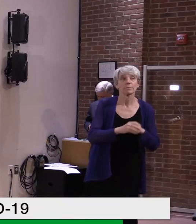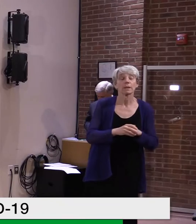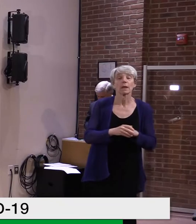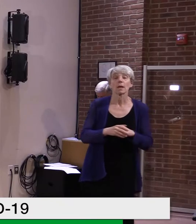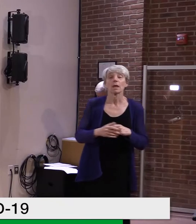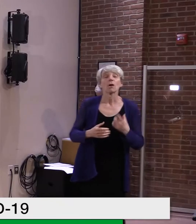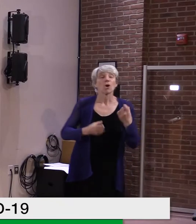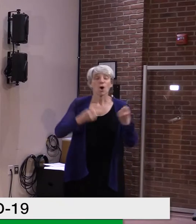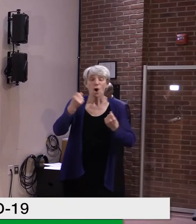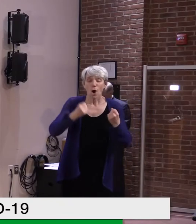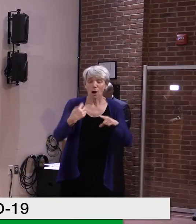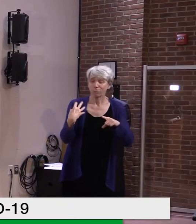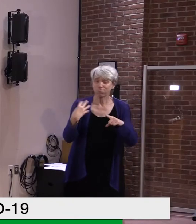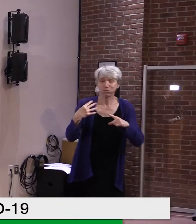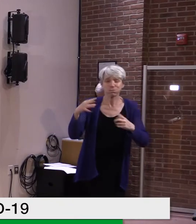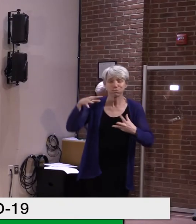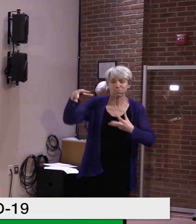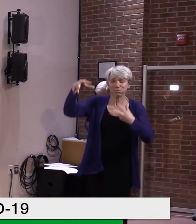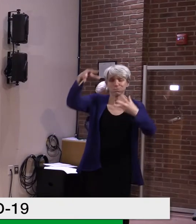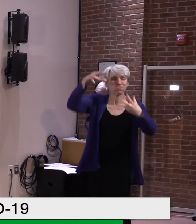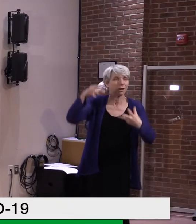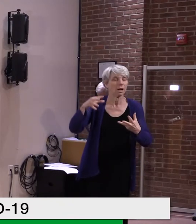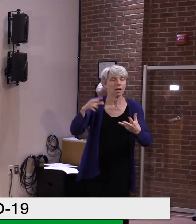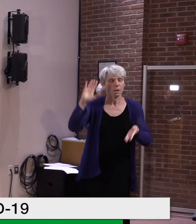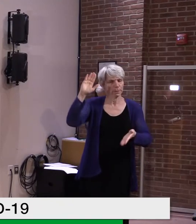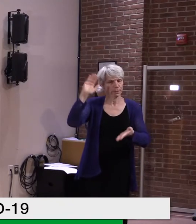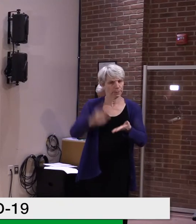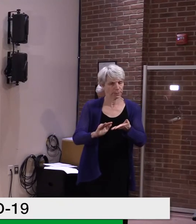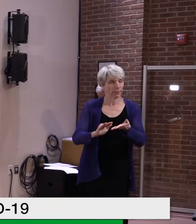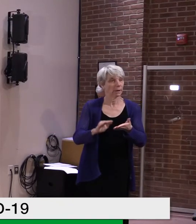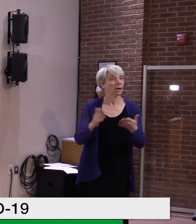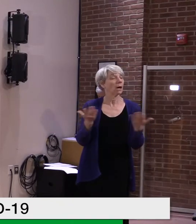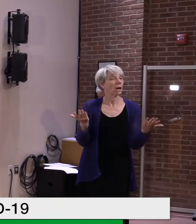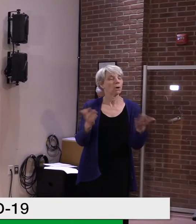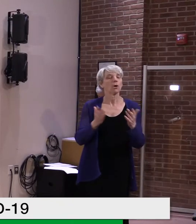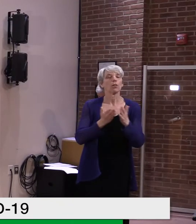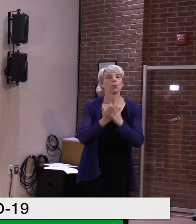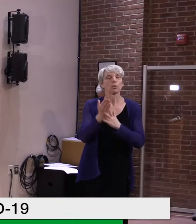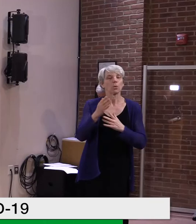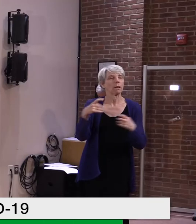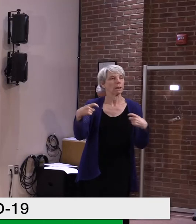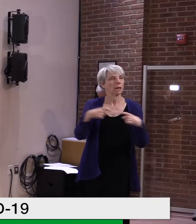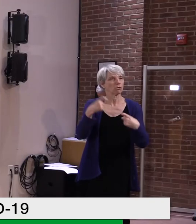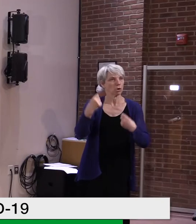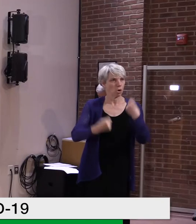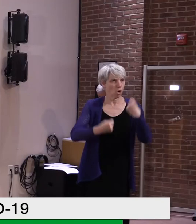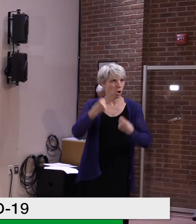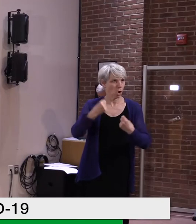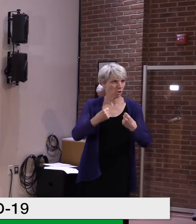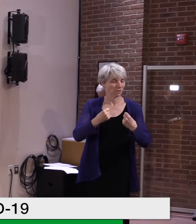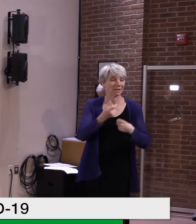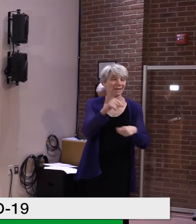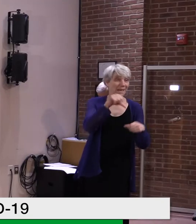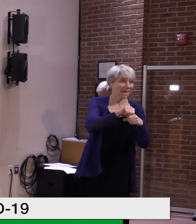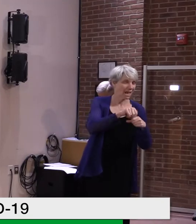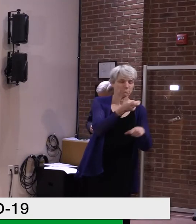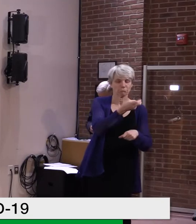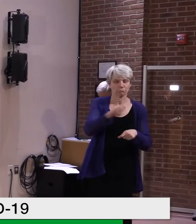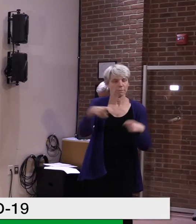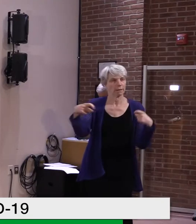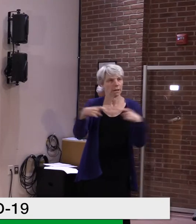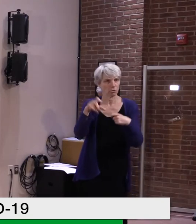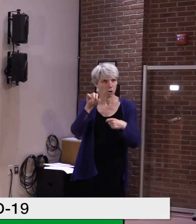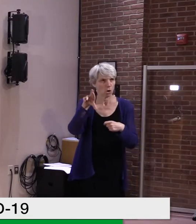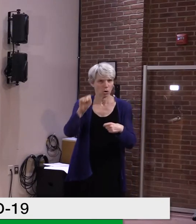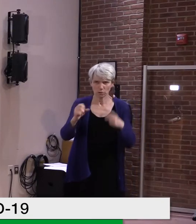emissions will be electric vehicles. And we've seen and heard a lot of news over the last couple of years